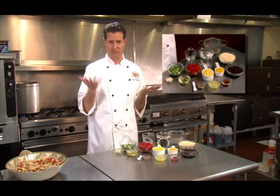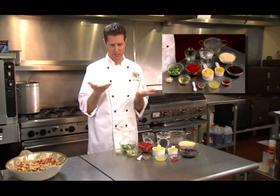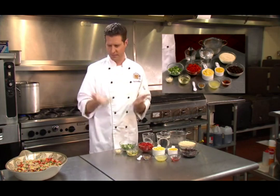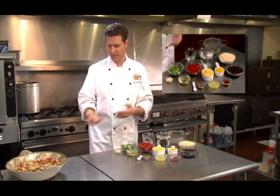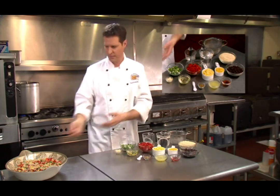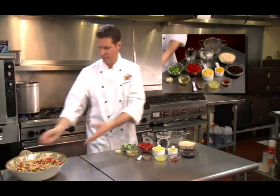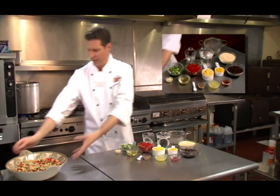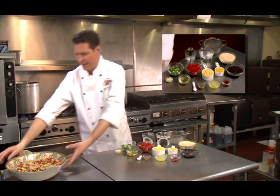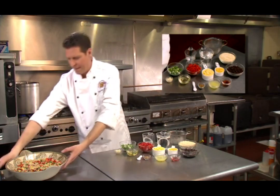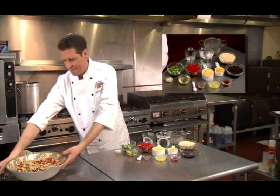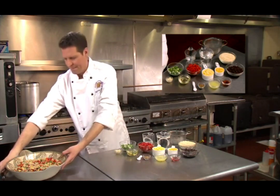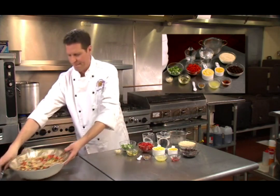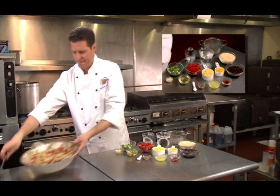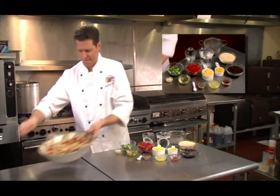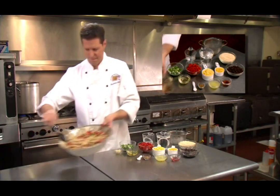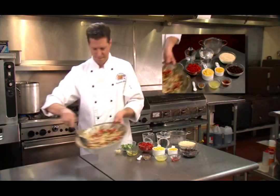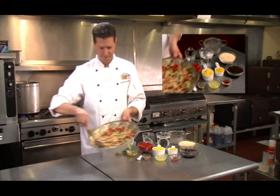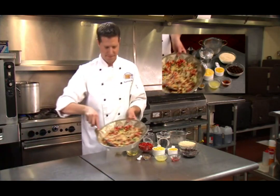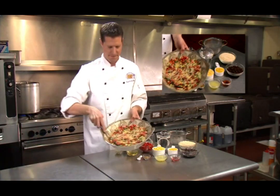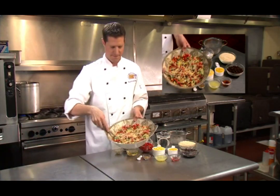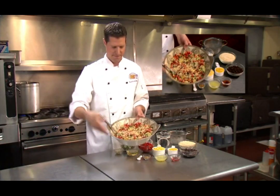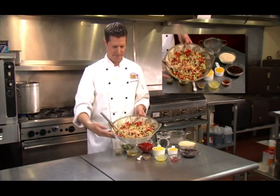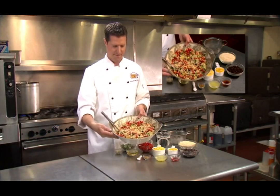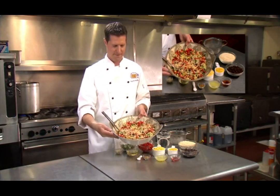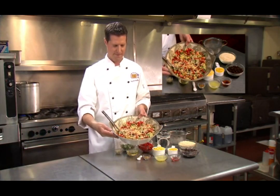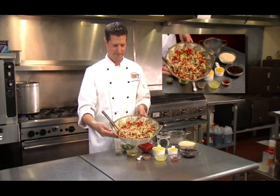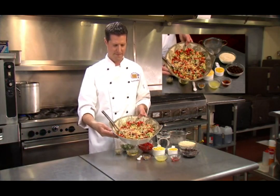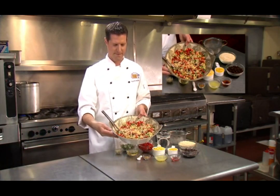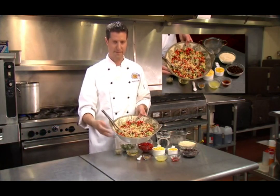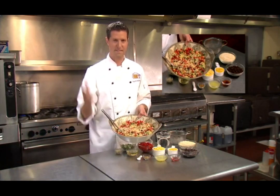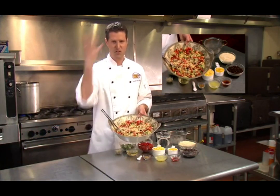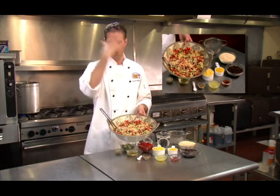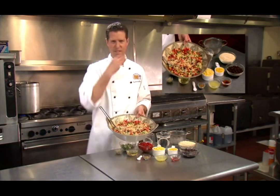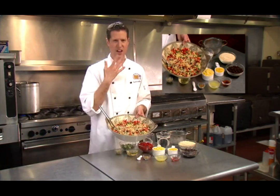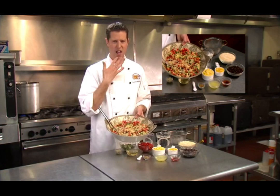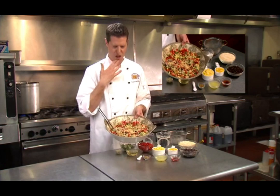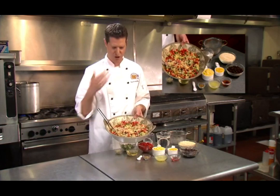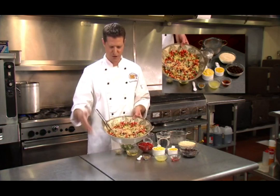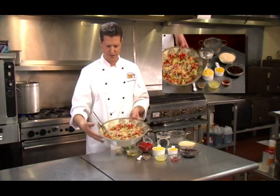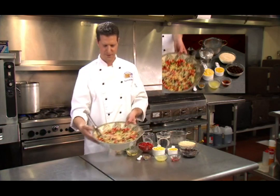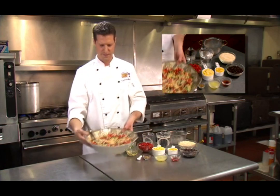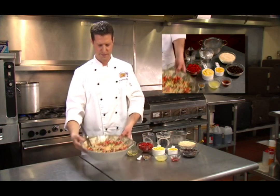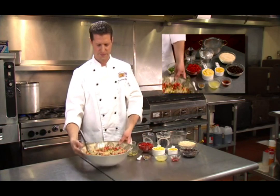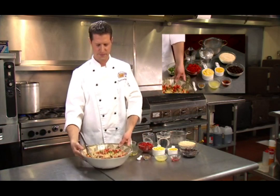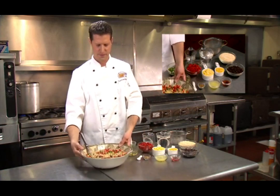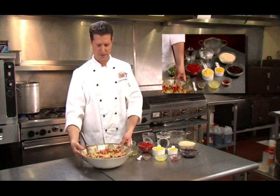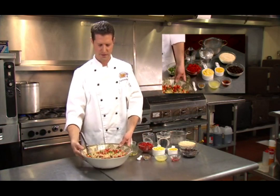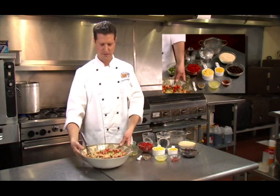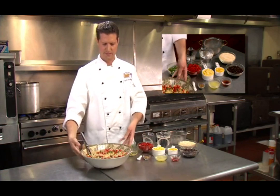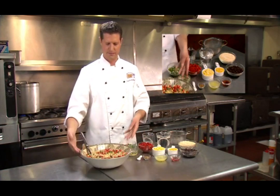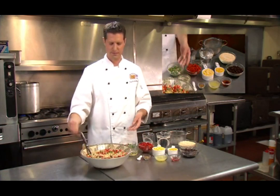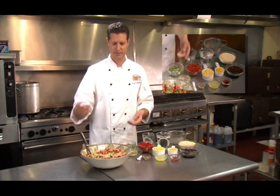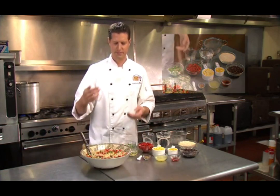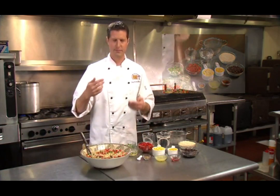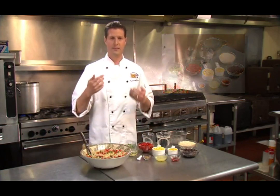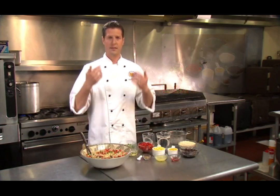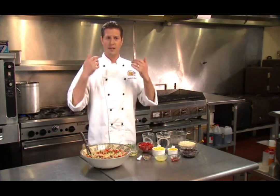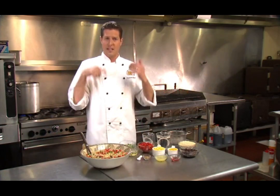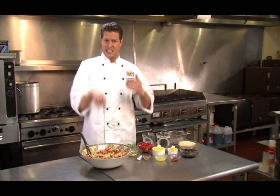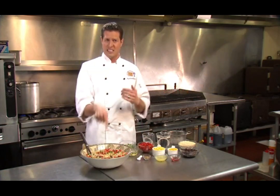It should look like this. Beautiful color.